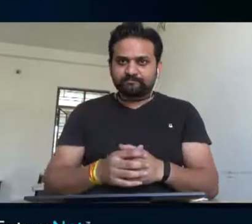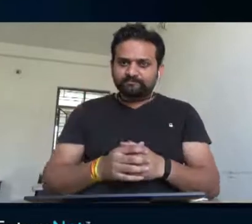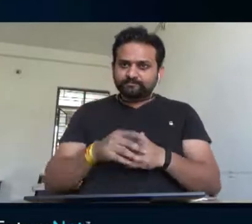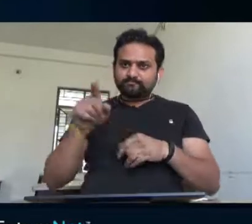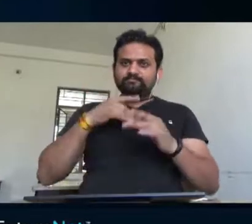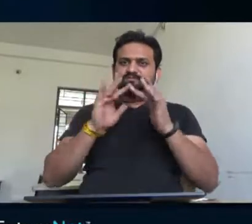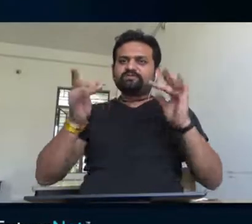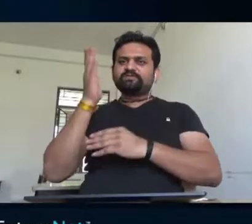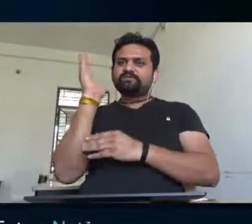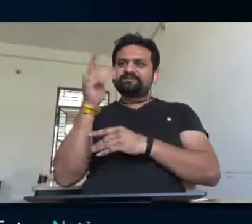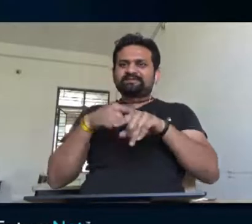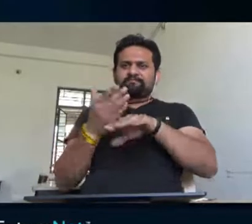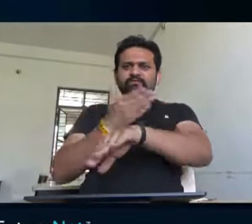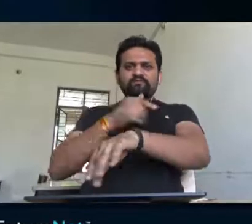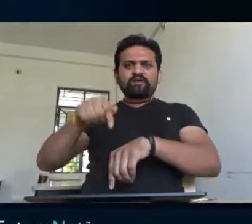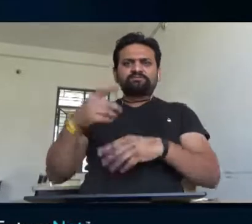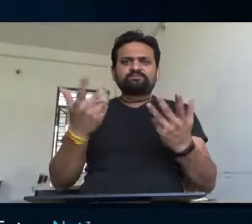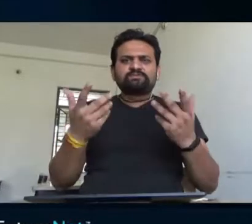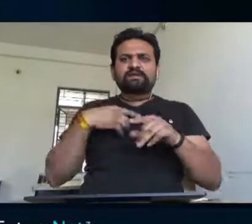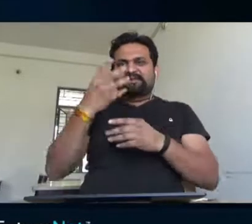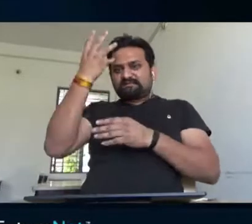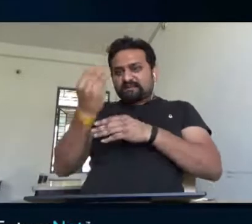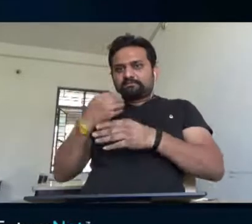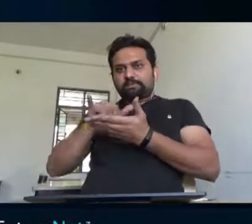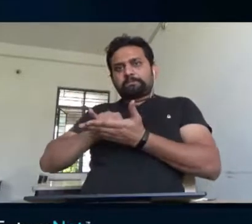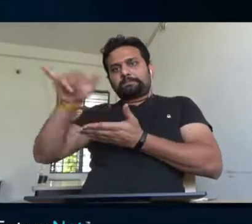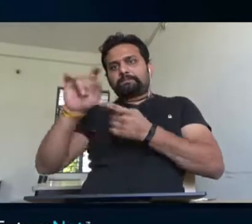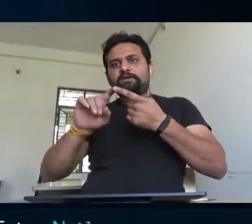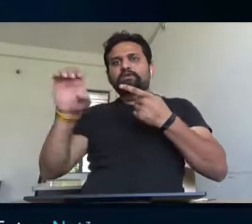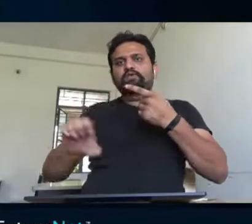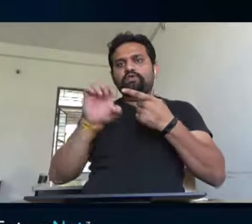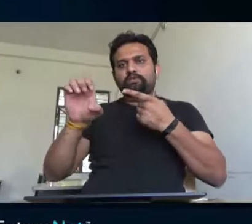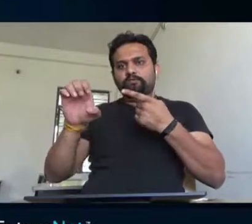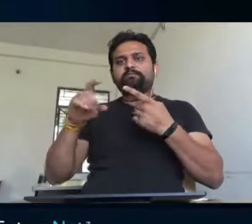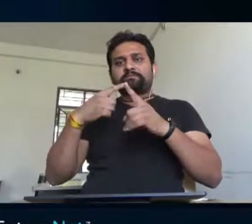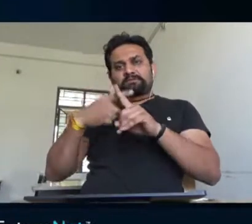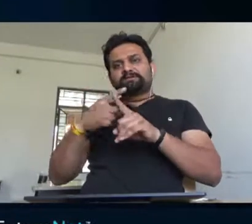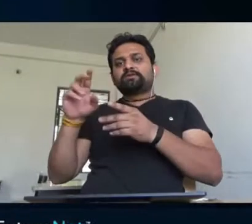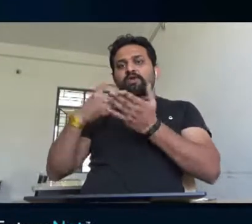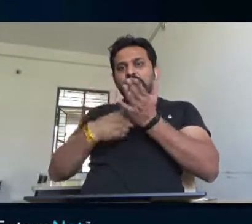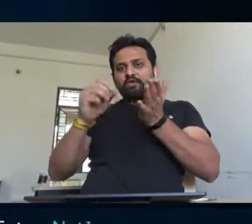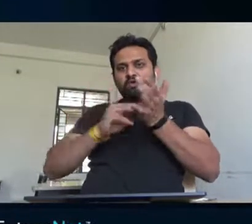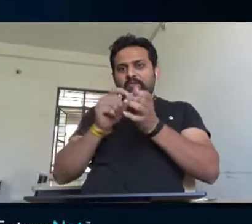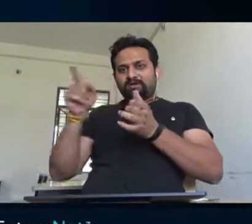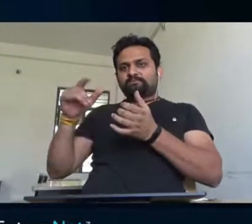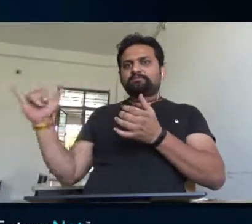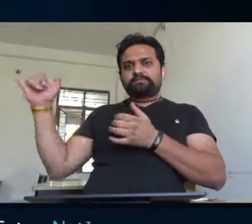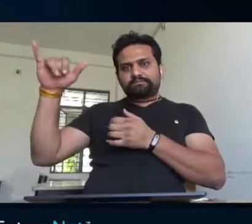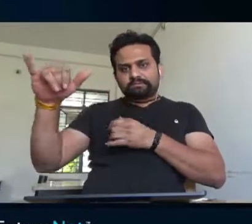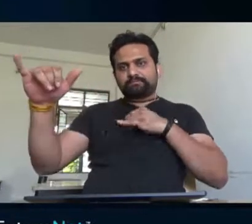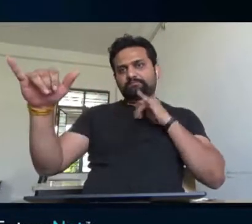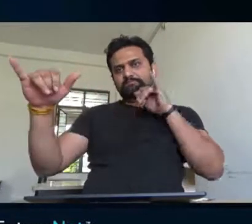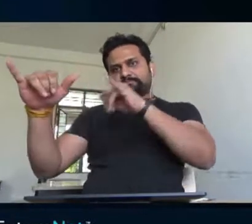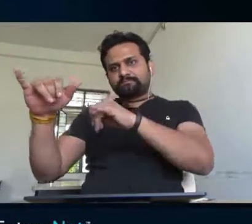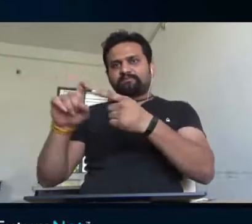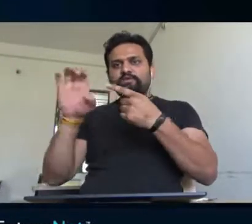make the webinars today a little bit earlier is I will fly tonight to Europe, and Roman too, and then we meet in Europe. We have a